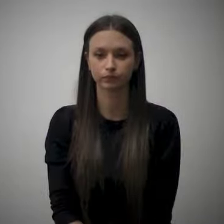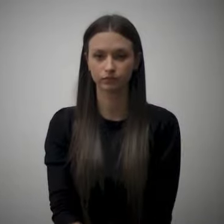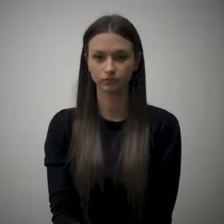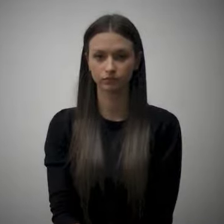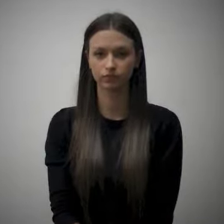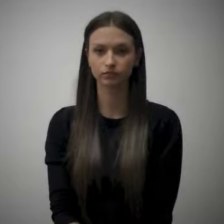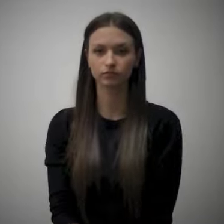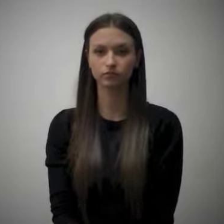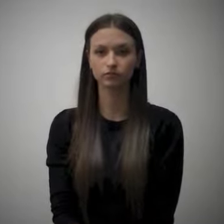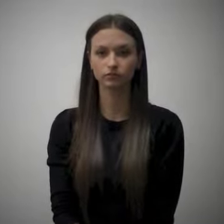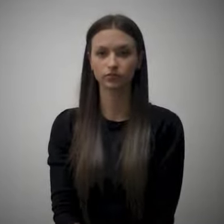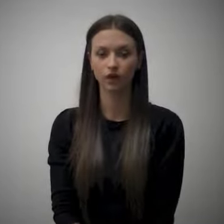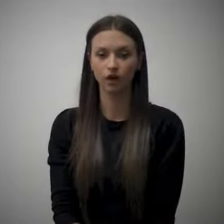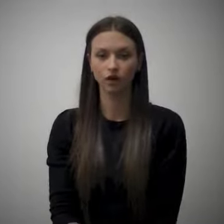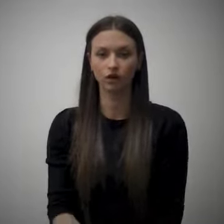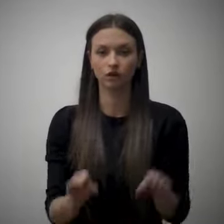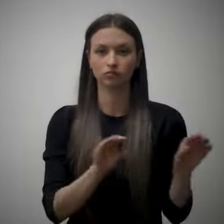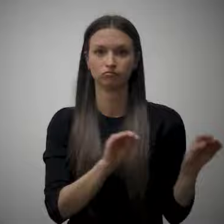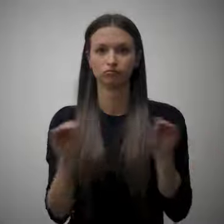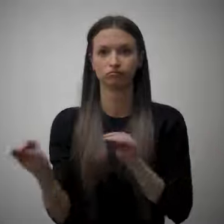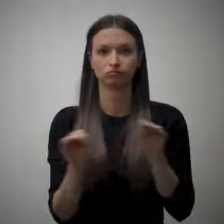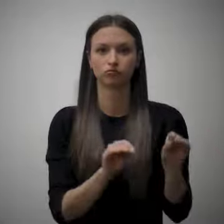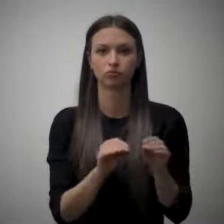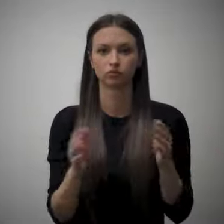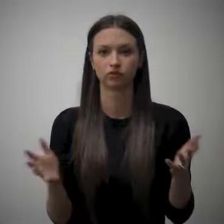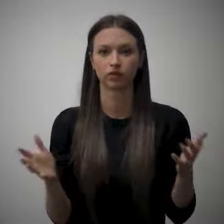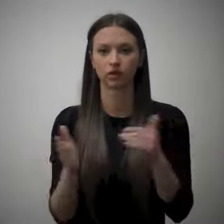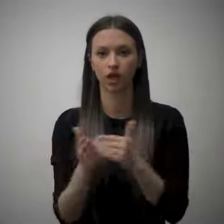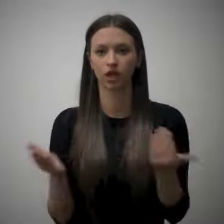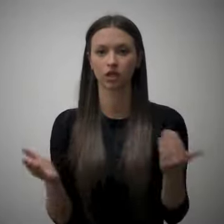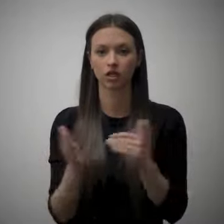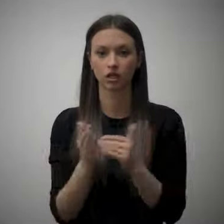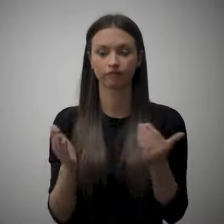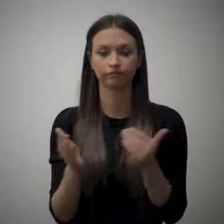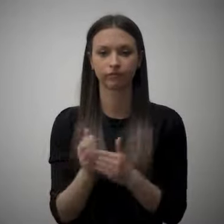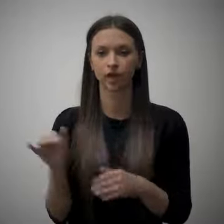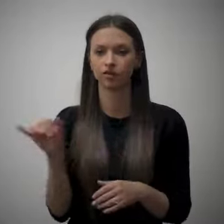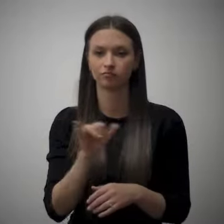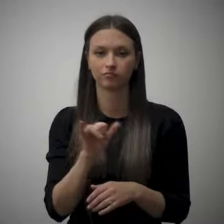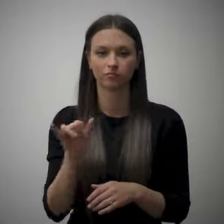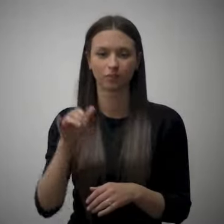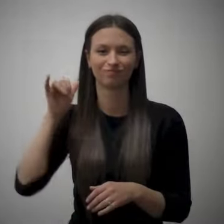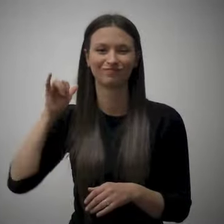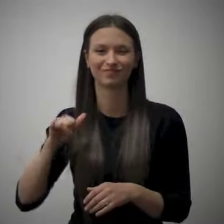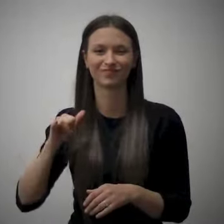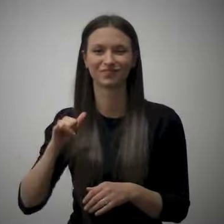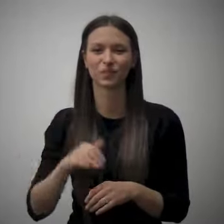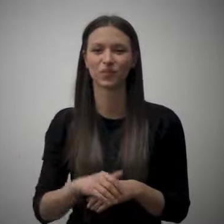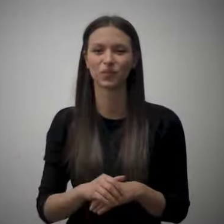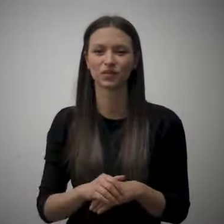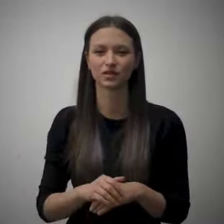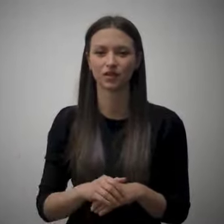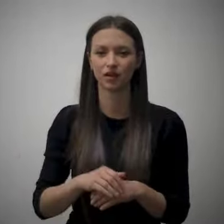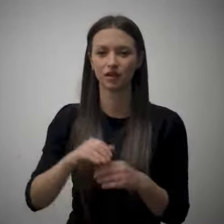computer or phone. This static motion, like active, repetitive